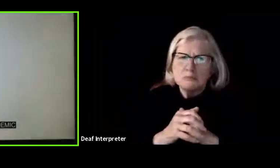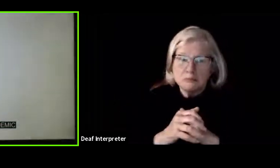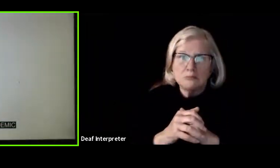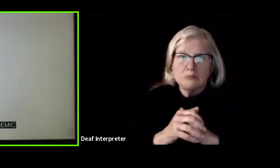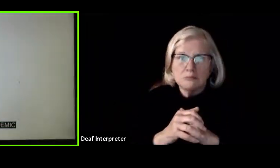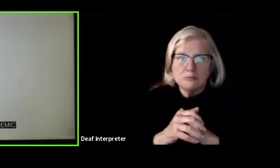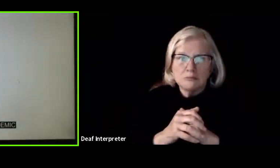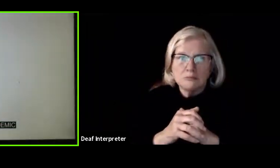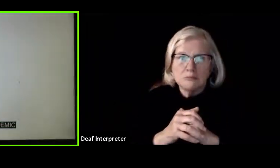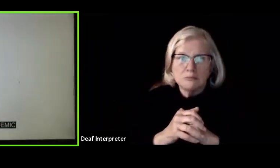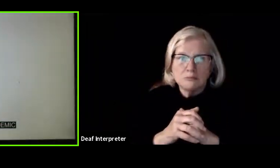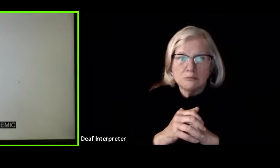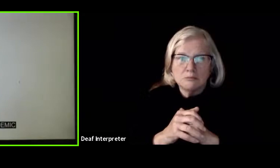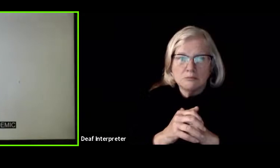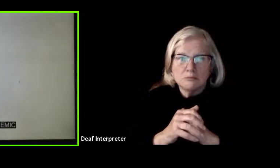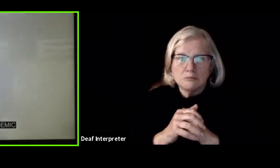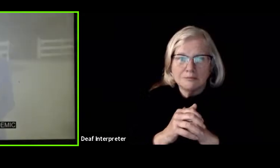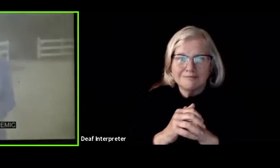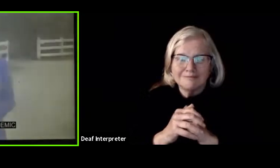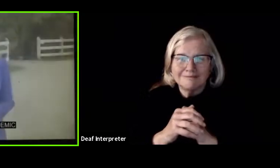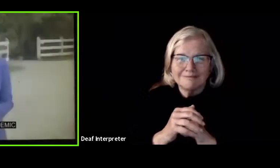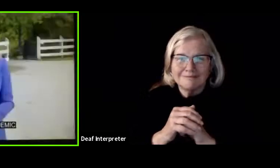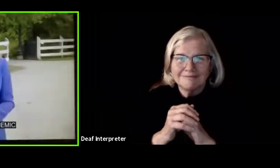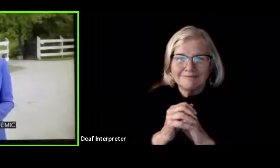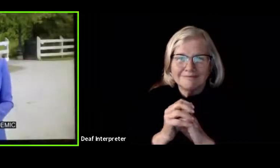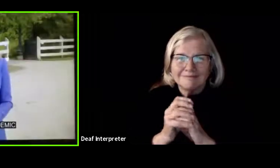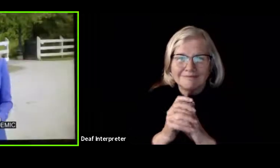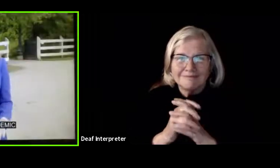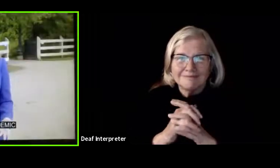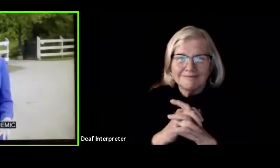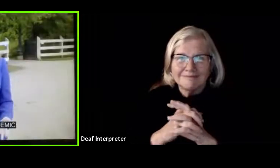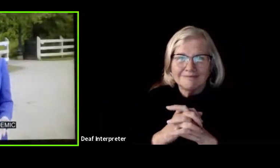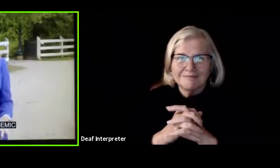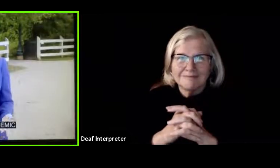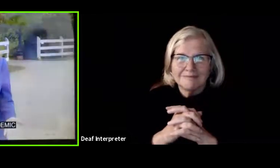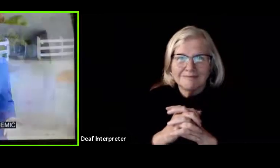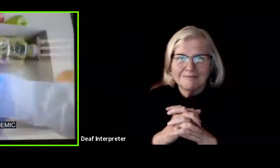As we navigate the deep impacts of COVID-19, Marylanders have stepped